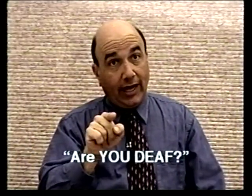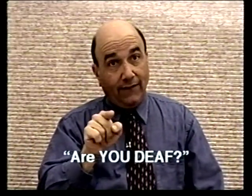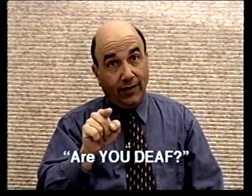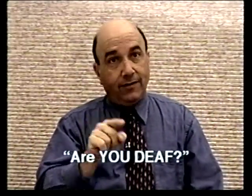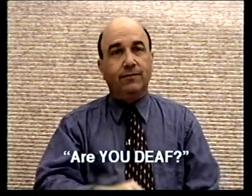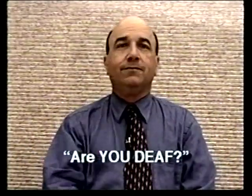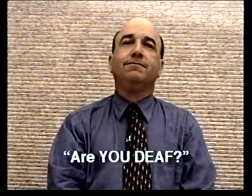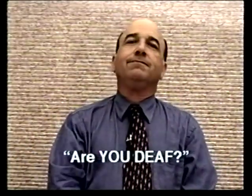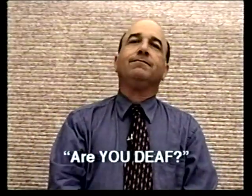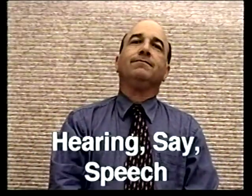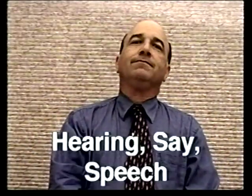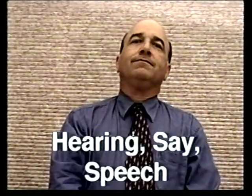deaf?